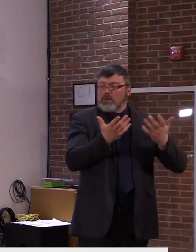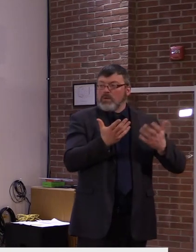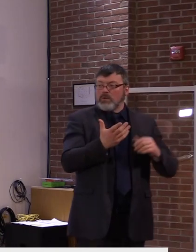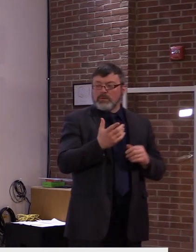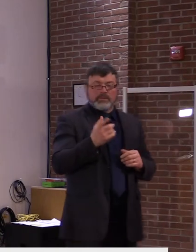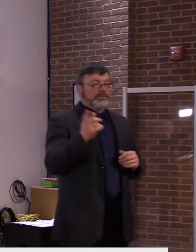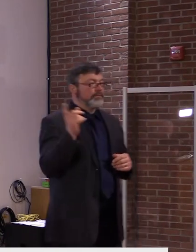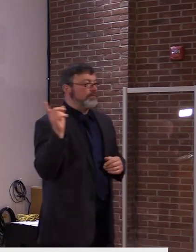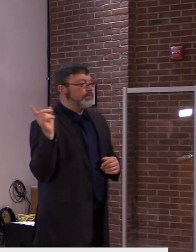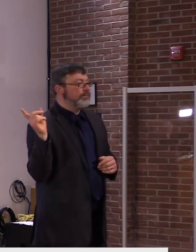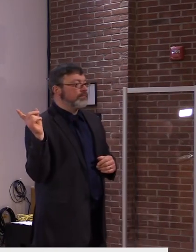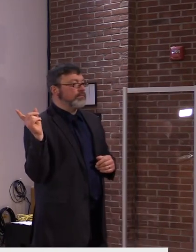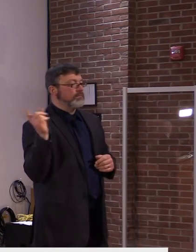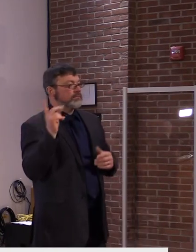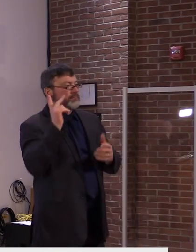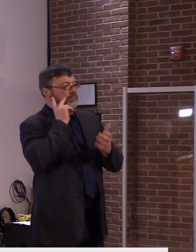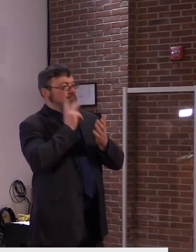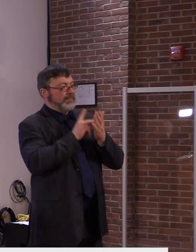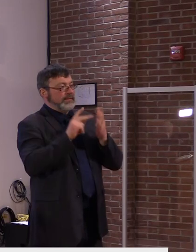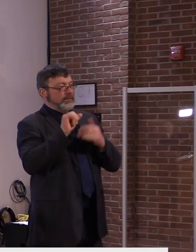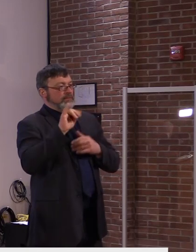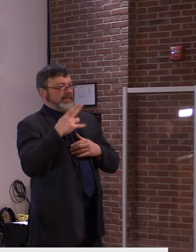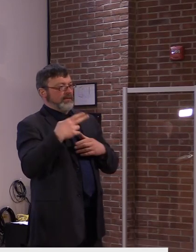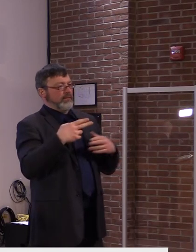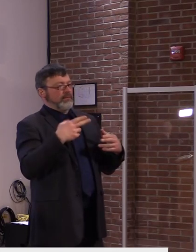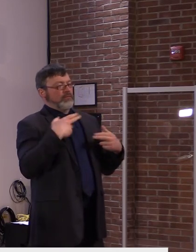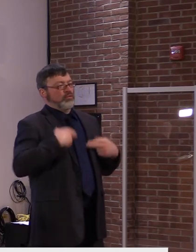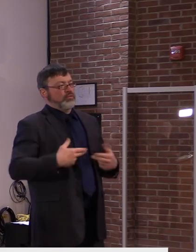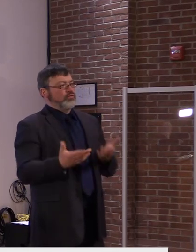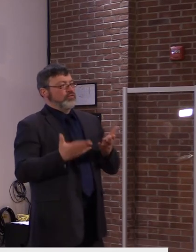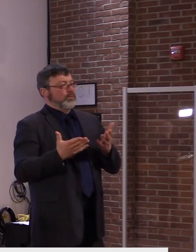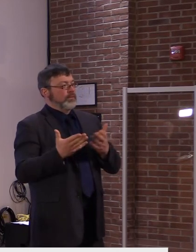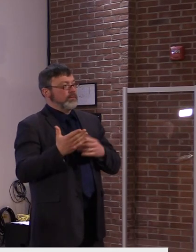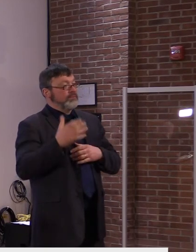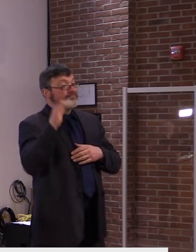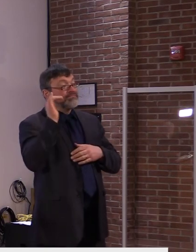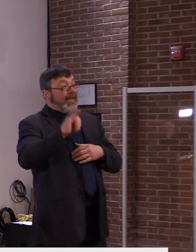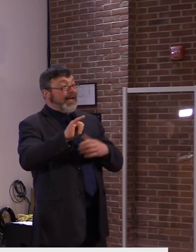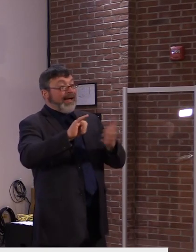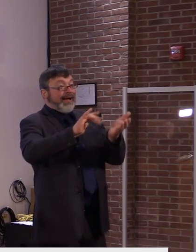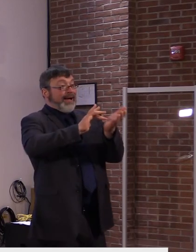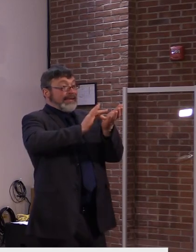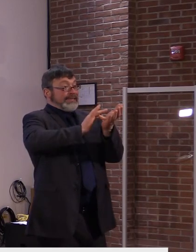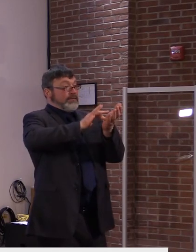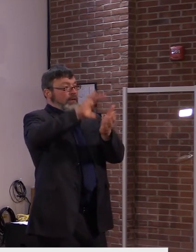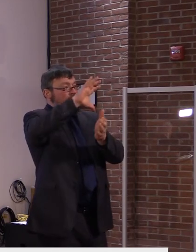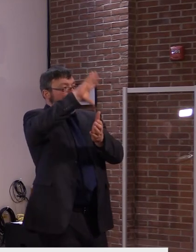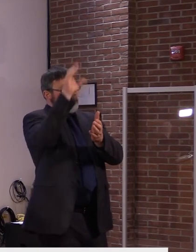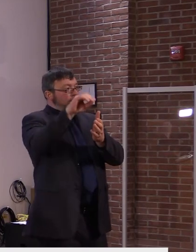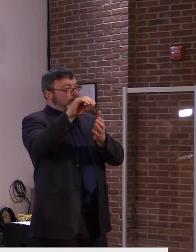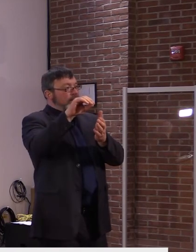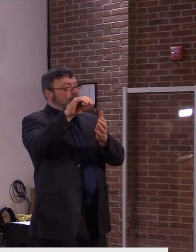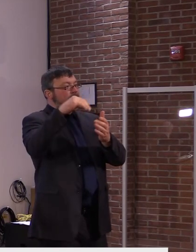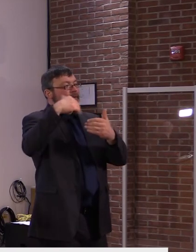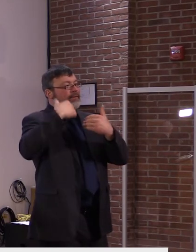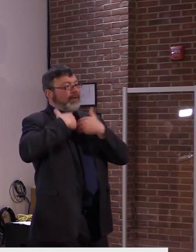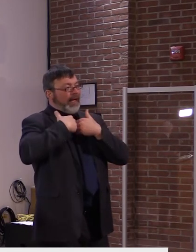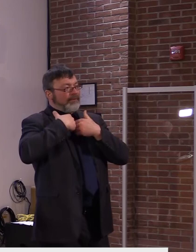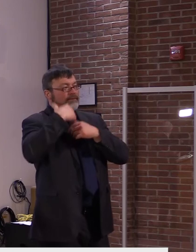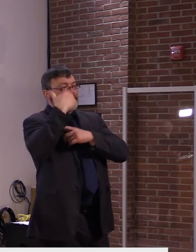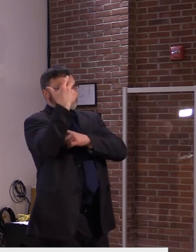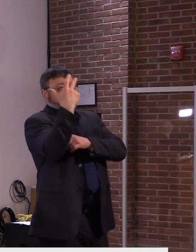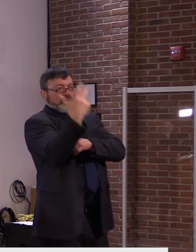Yeah, Aaron, with the pharmacy programs, there's three rounds just to make sure that we can pick this up. But as you pointed out, there's going to be